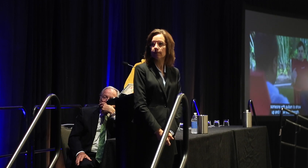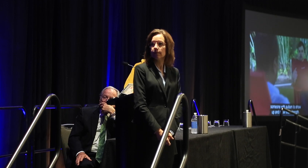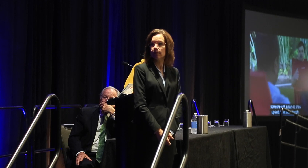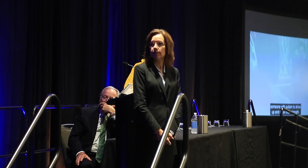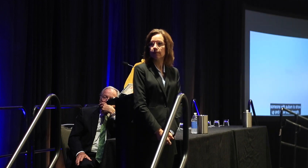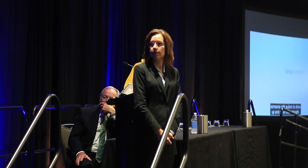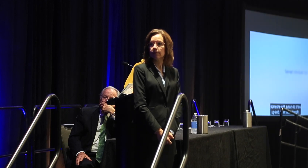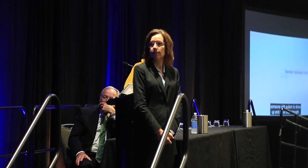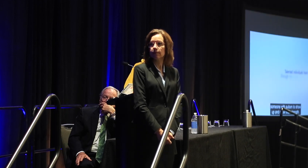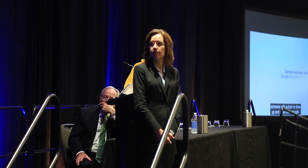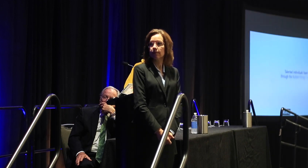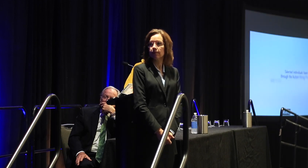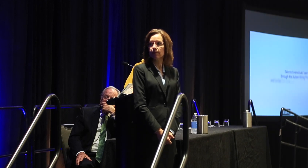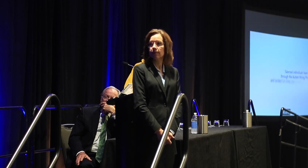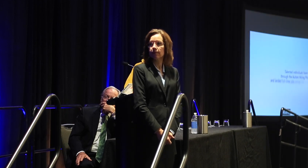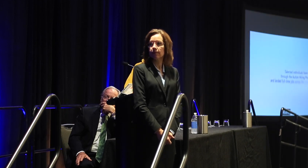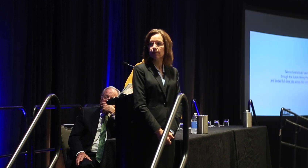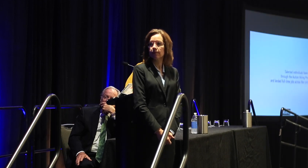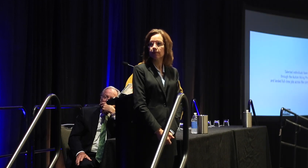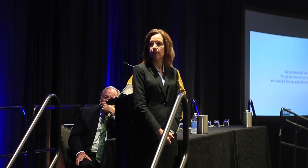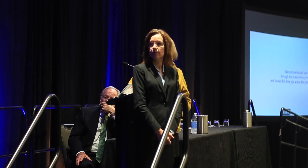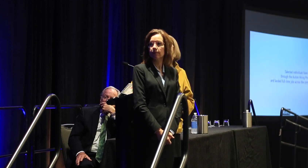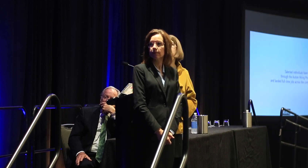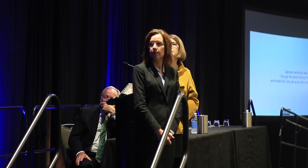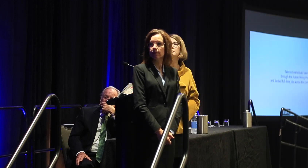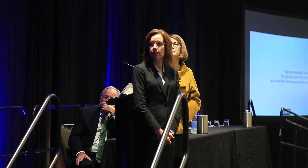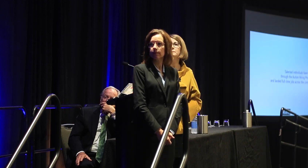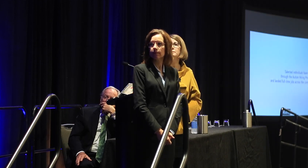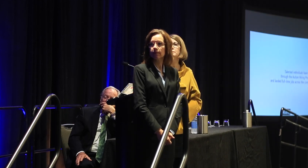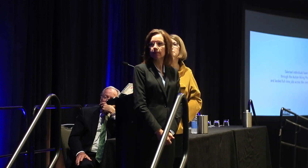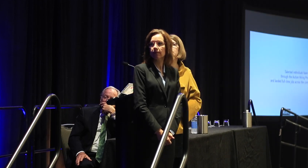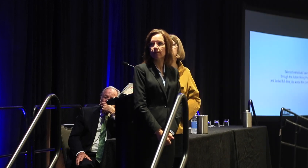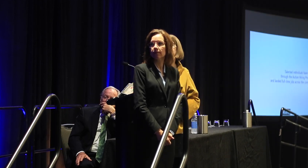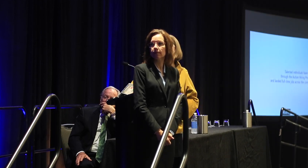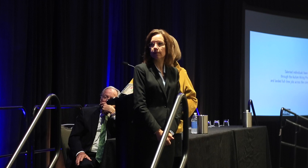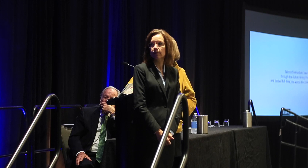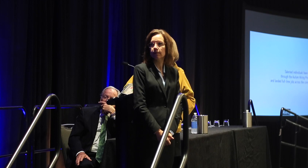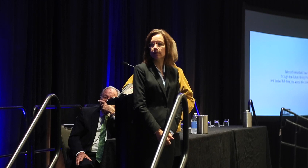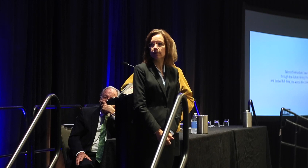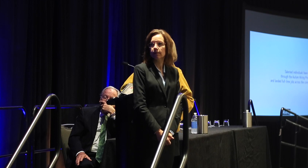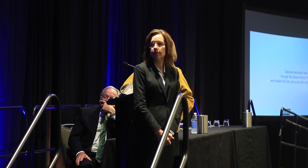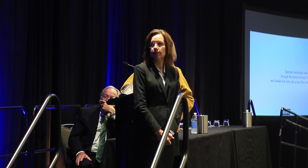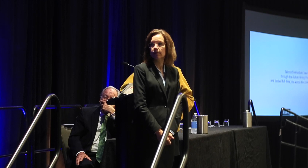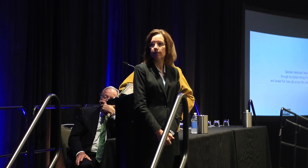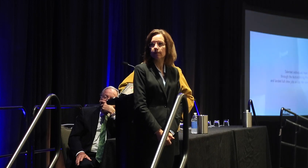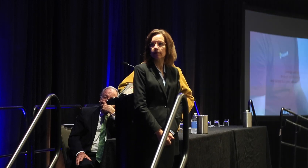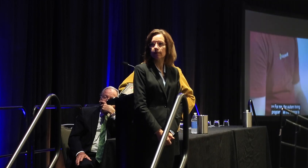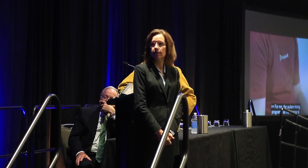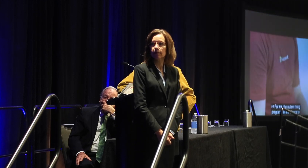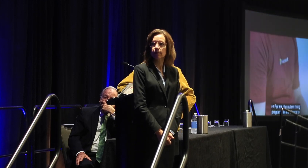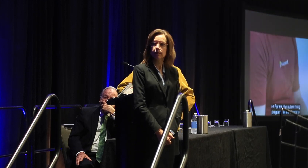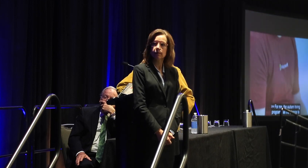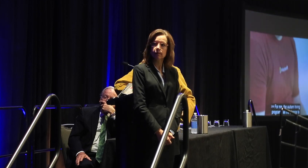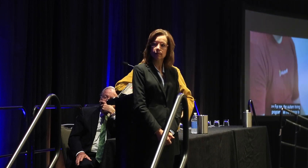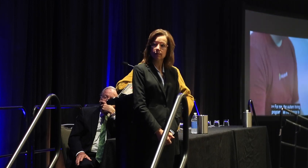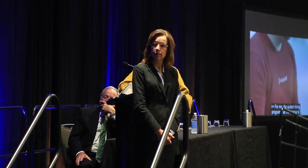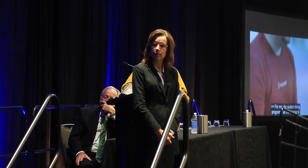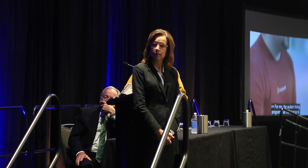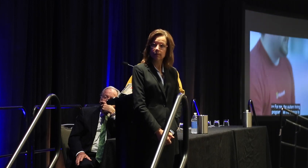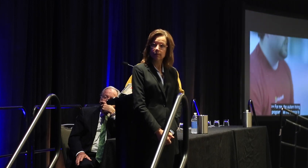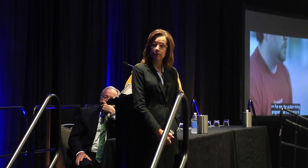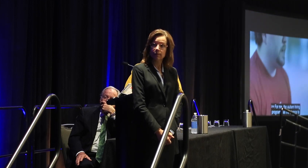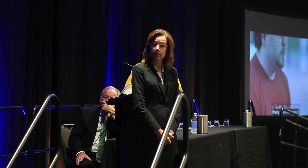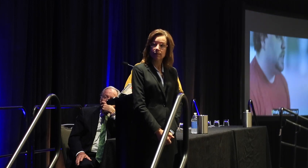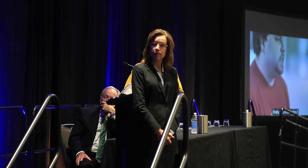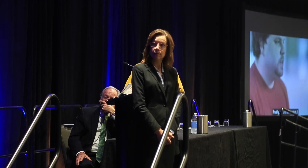their strengths. Since 2015, talented individuals through the Autism Hiring Program have landed full-time jobs across the company. For me, the Autism Hiring Program was